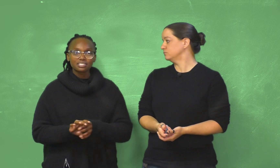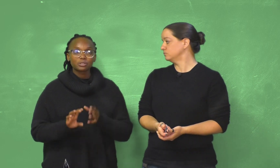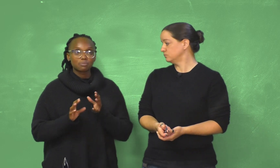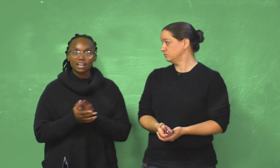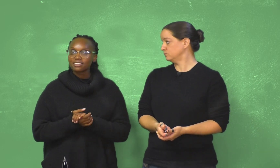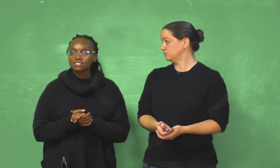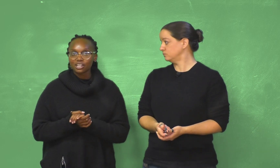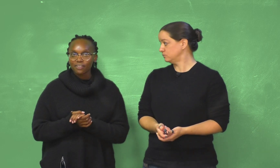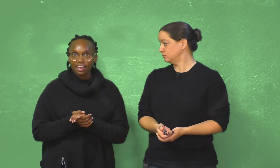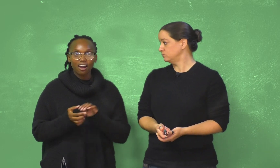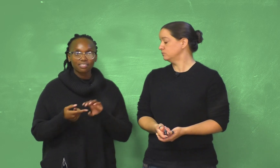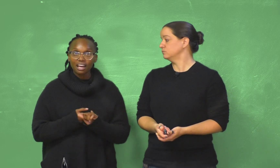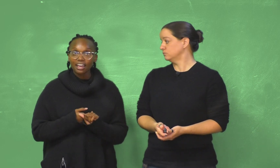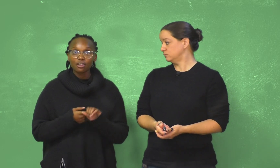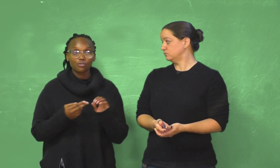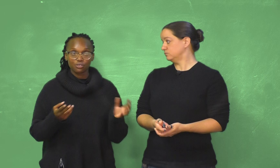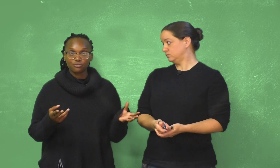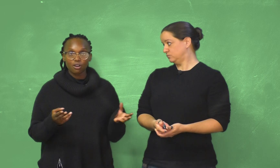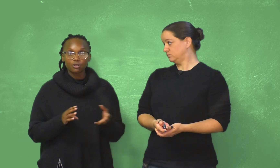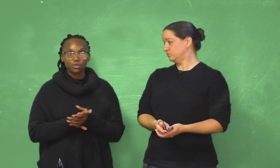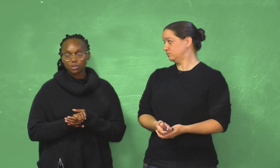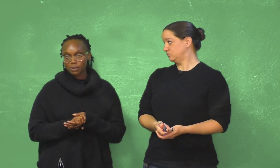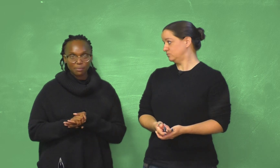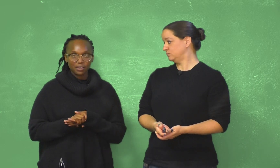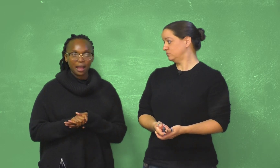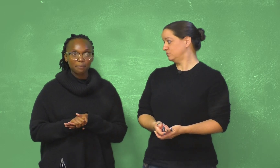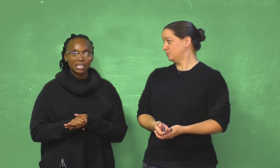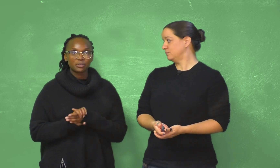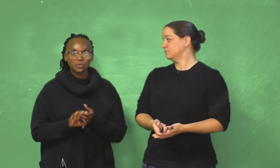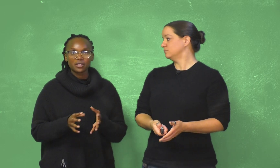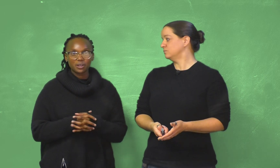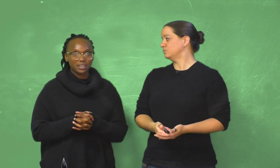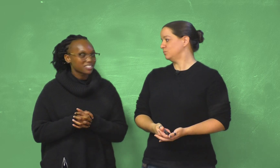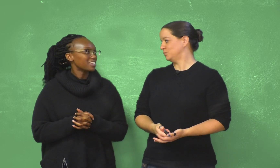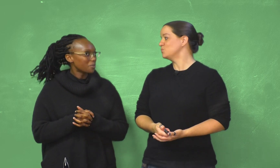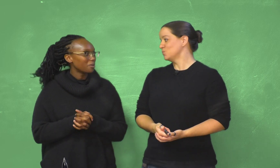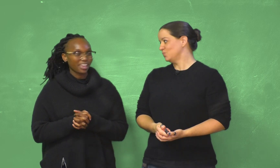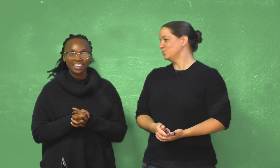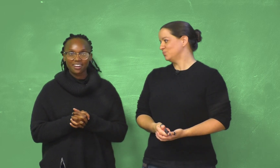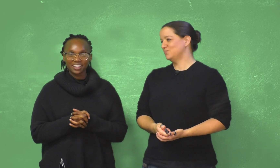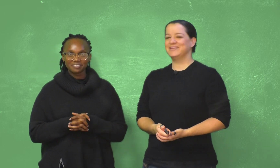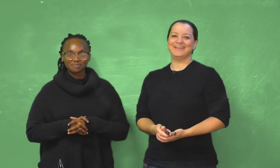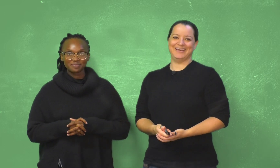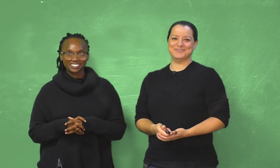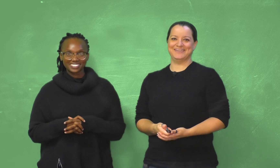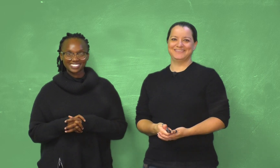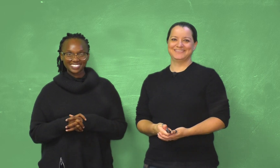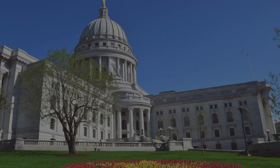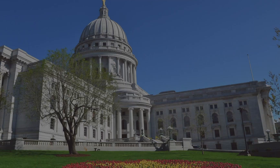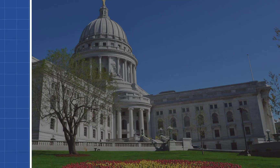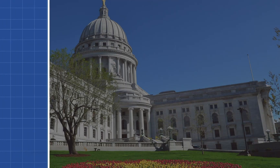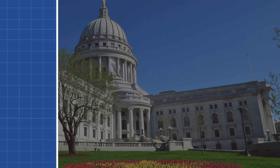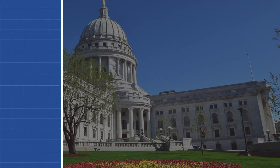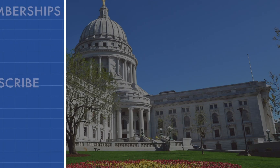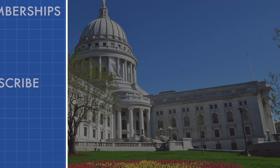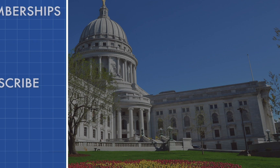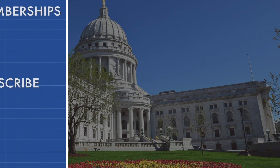just want to stress, respond to the survey online, over the phone, or through the paper copy, and we really want to make sure that you all get counted. Get counted.